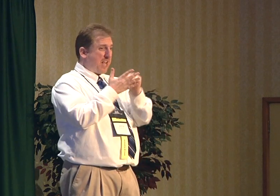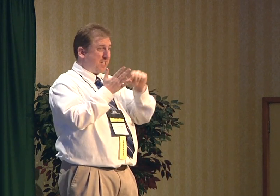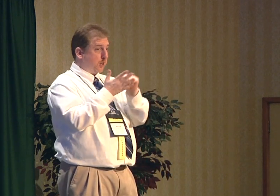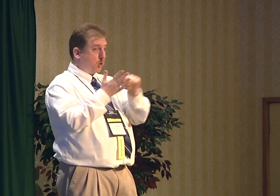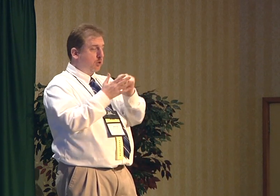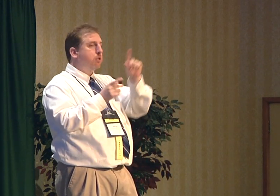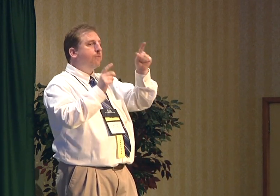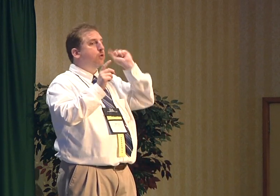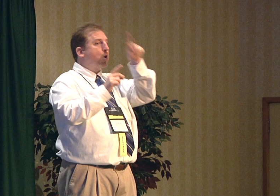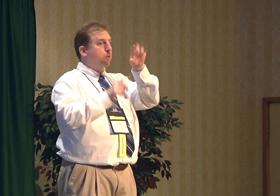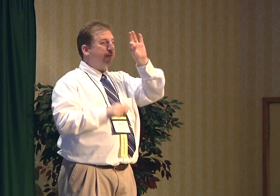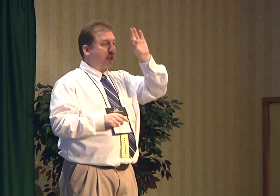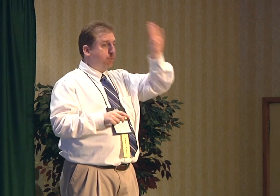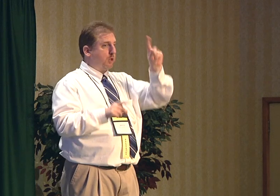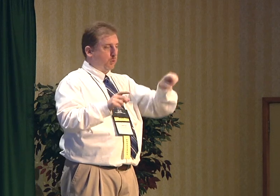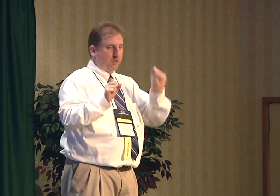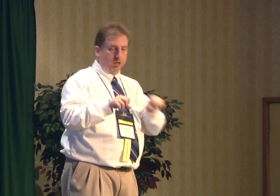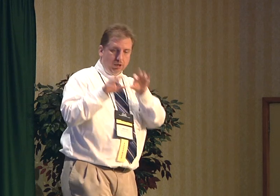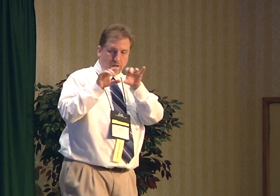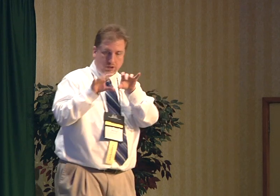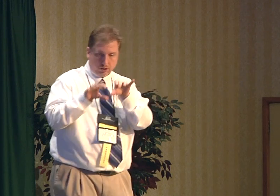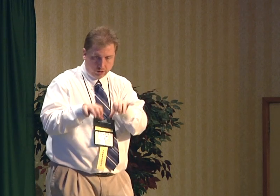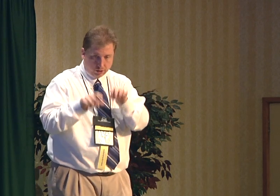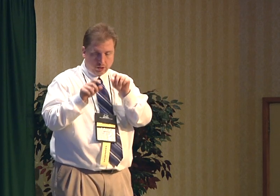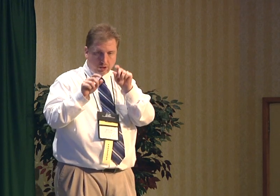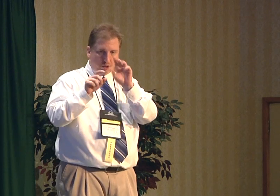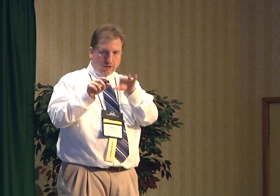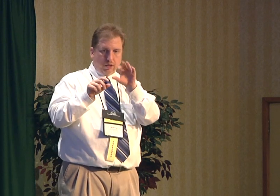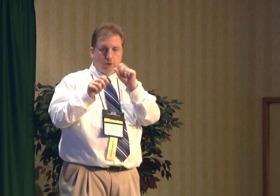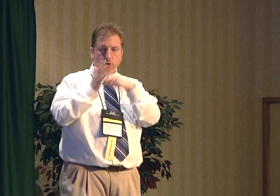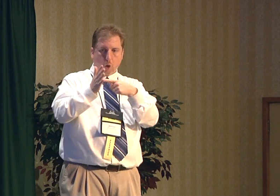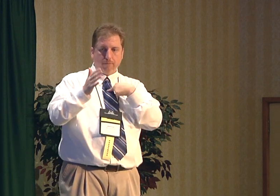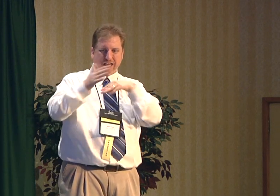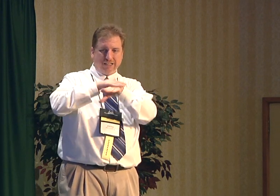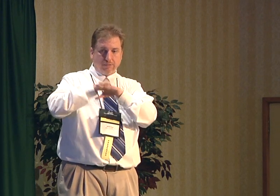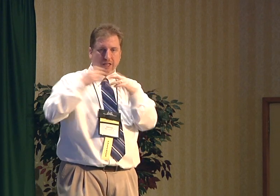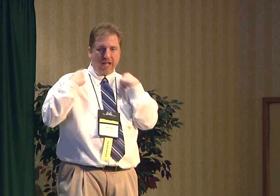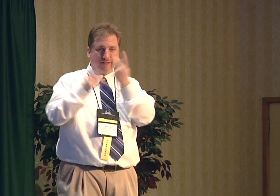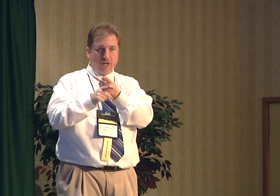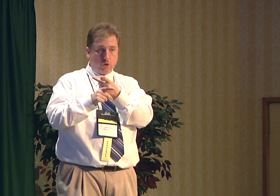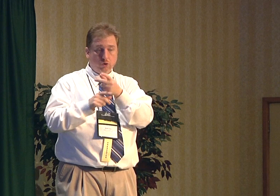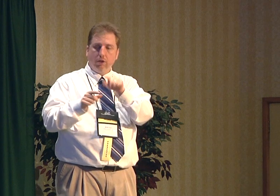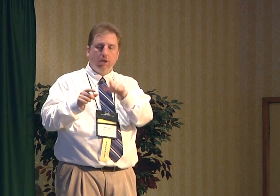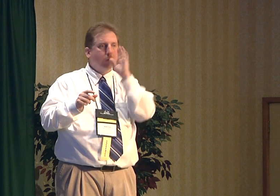We have a Facebook page. If you go to Facebook and you search for Show Me Accessible